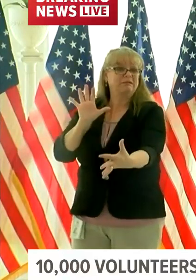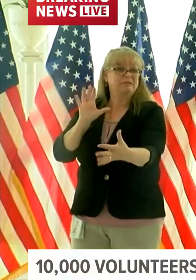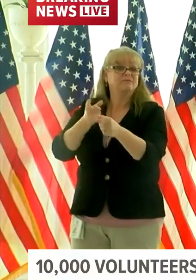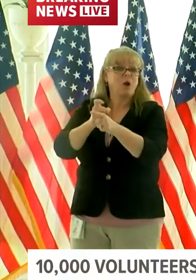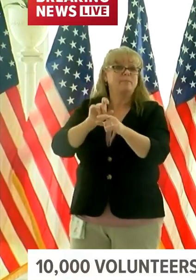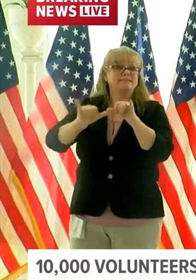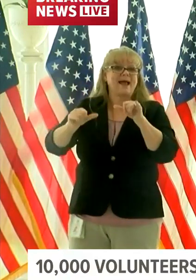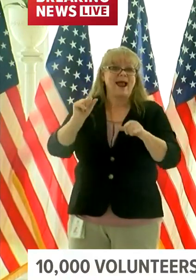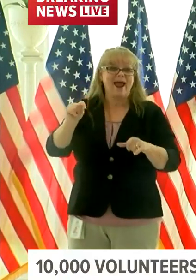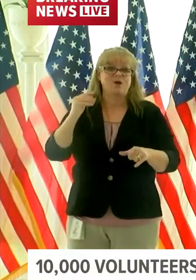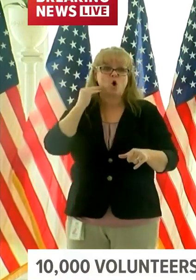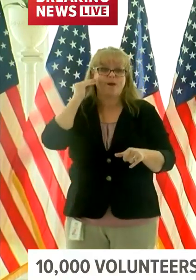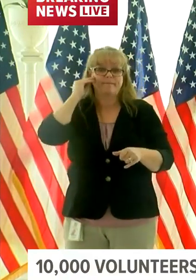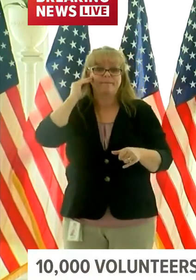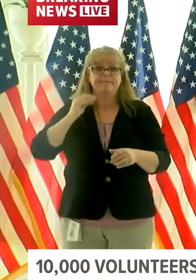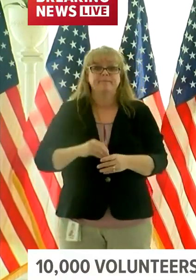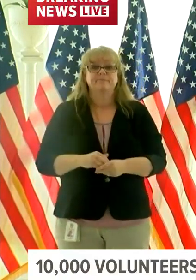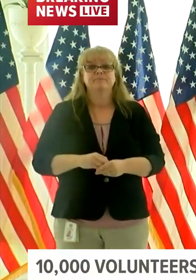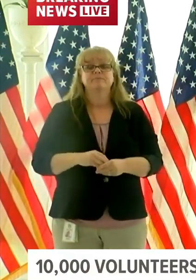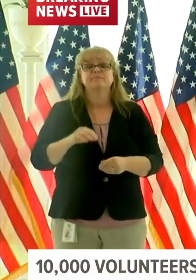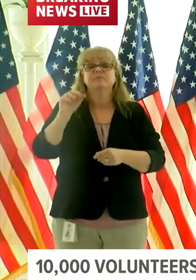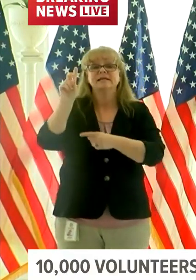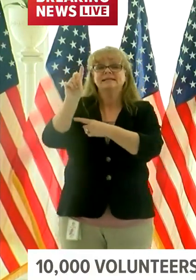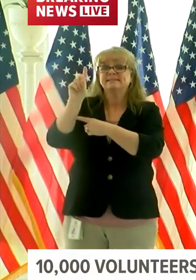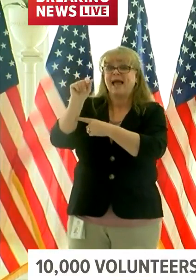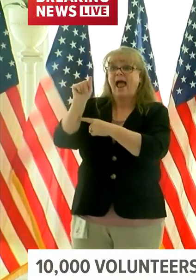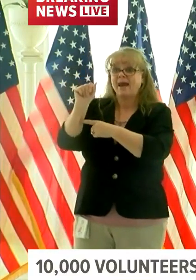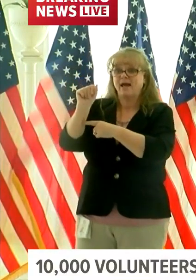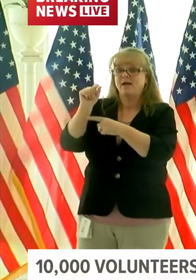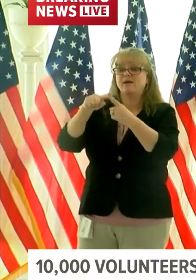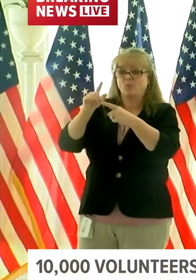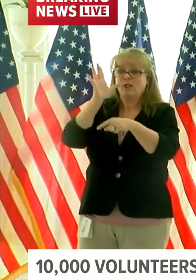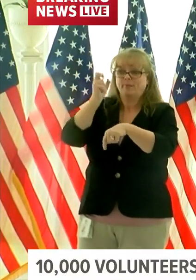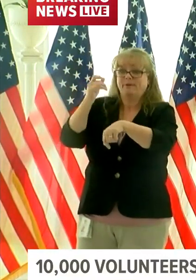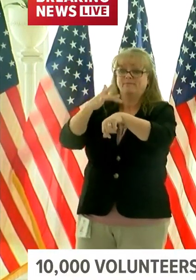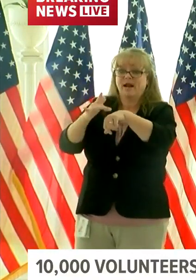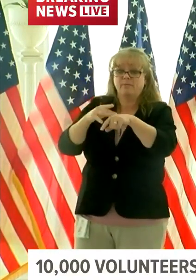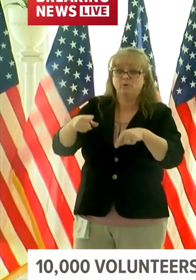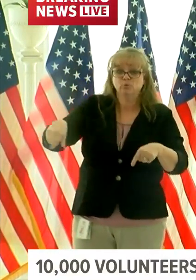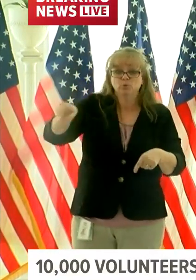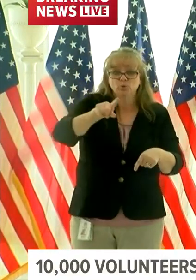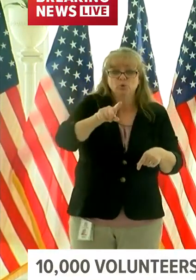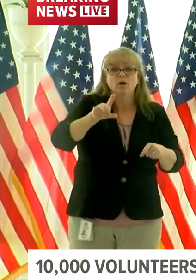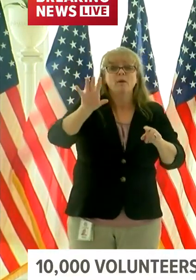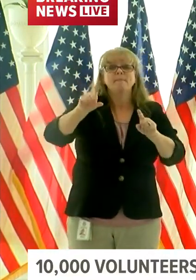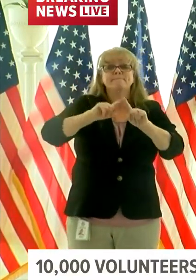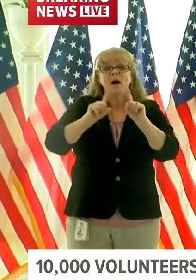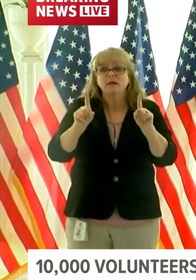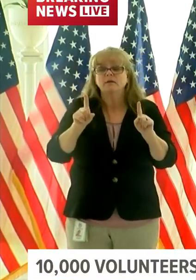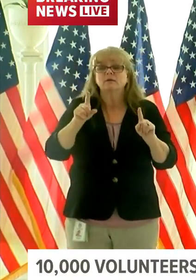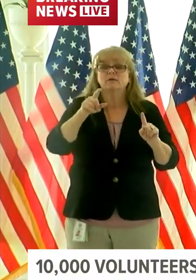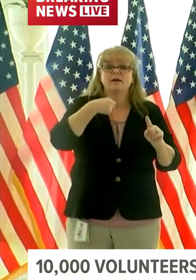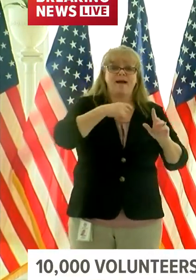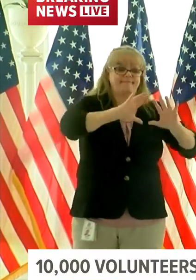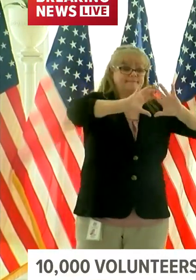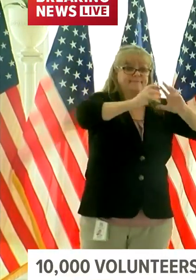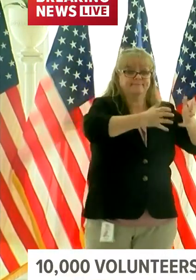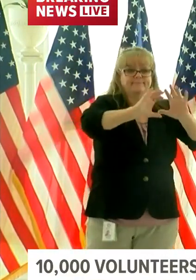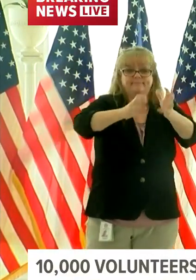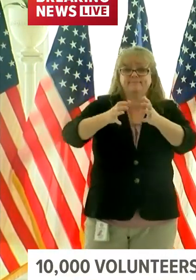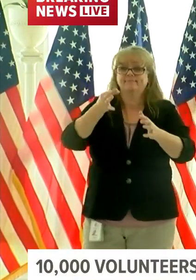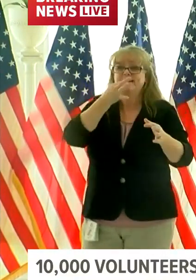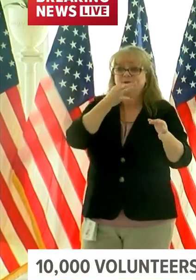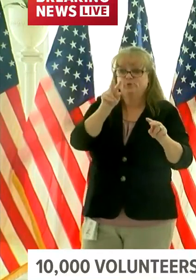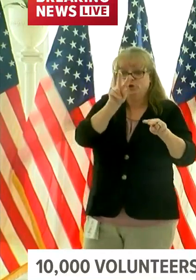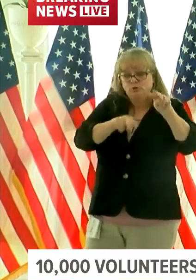The interpretation of the data will be both our experts, your experts, outside experts can all look at that, but you will all have access to it. It's quite